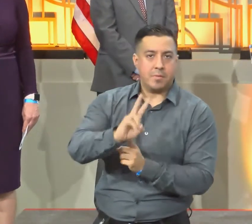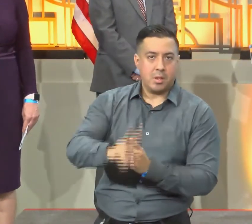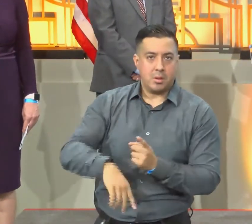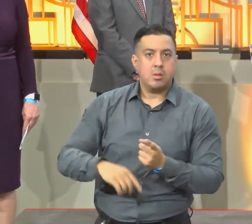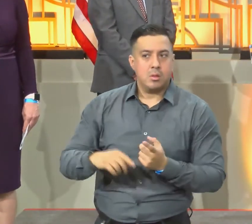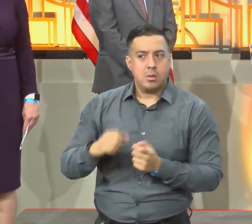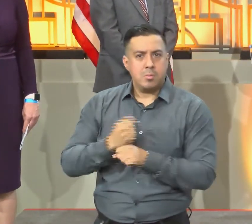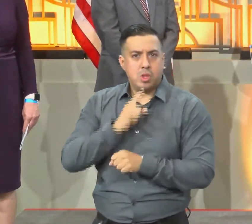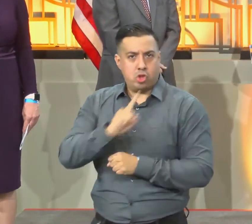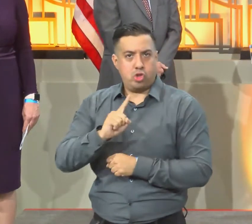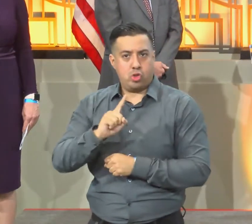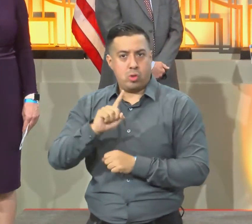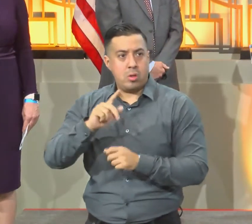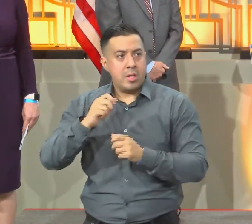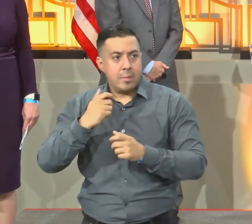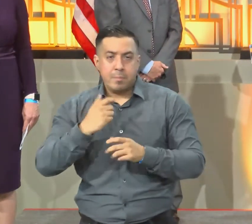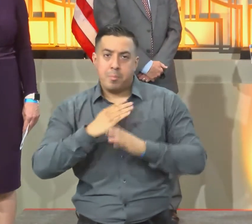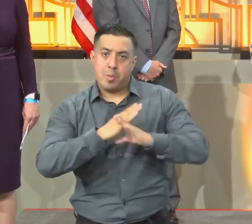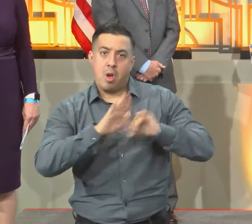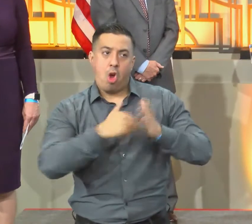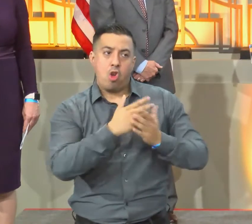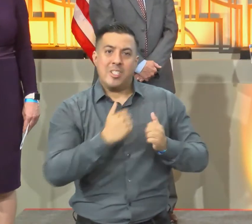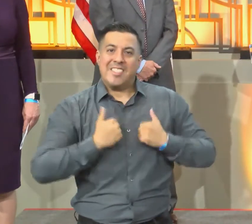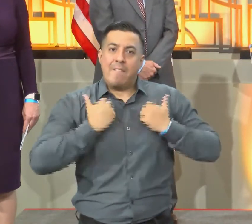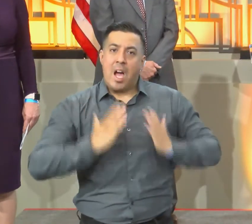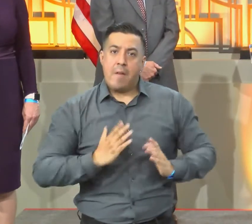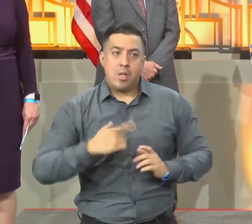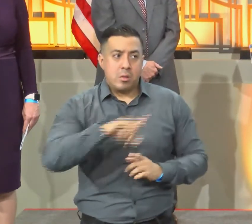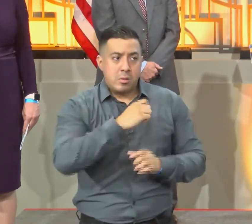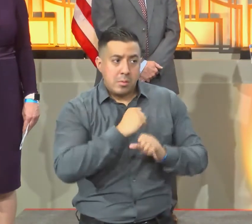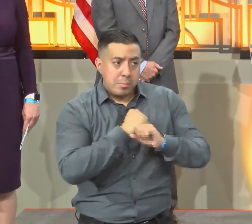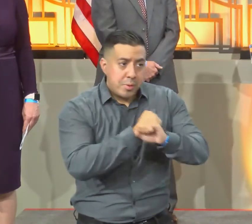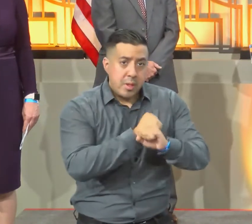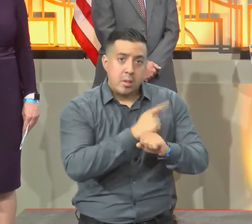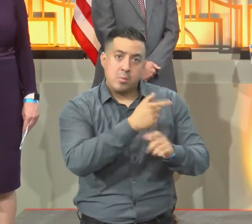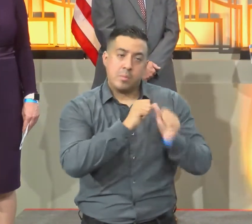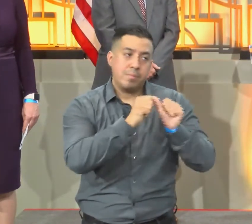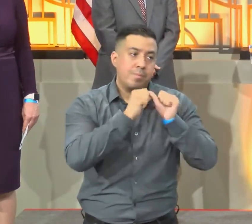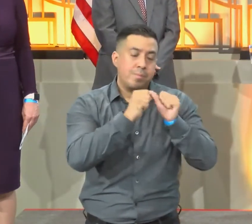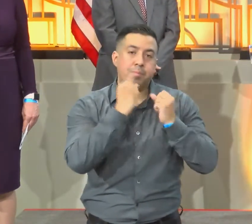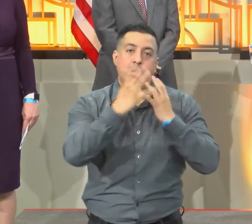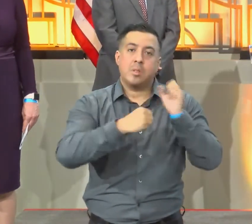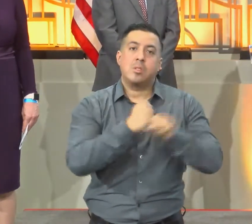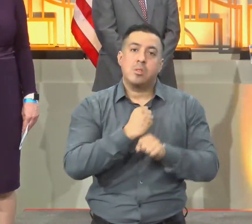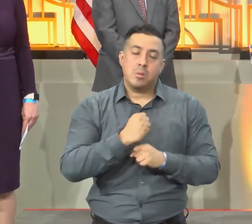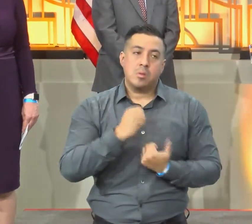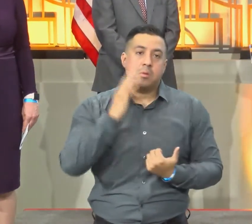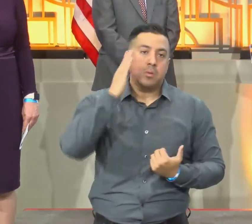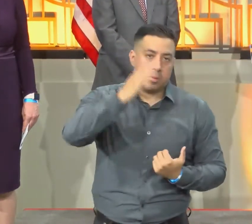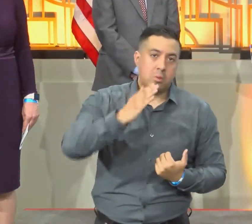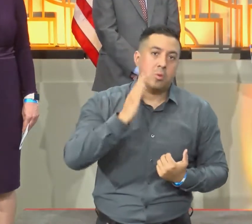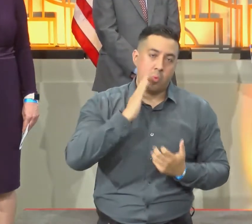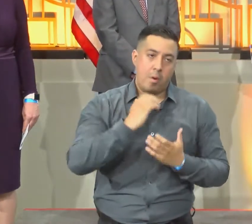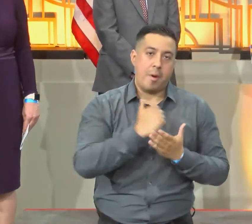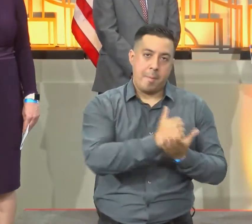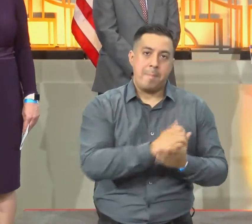that the work to protect survivors and their families will continue in years to come. Thank you.